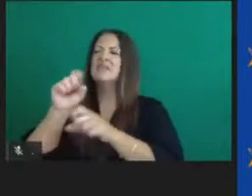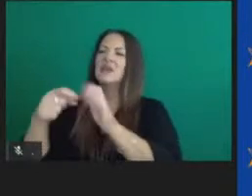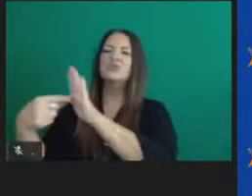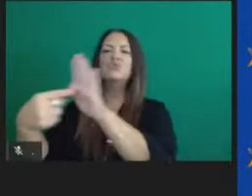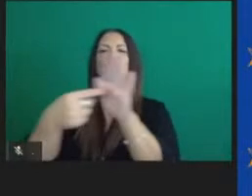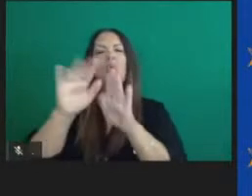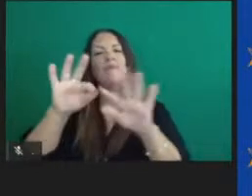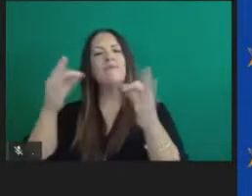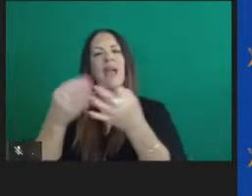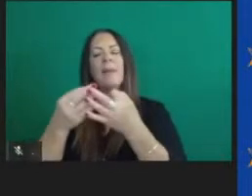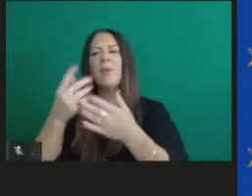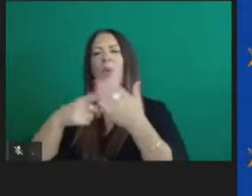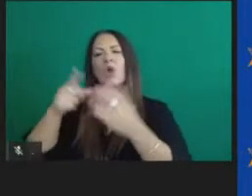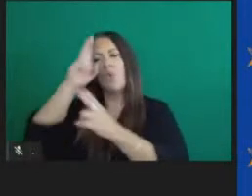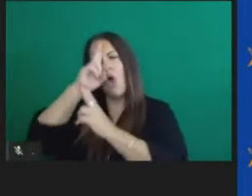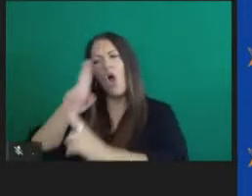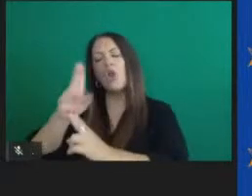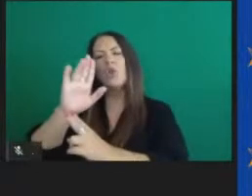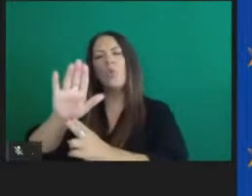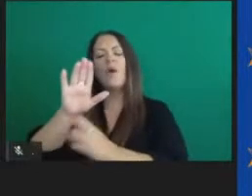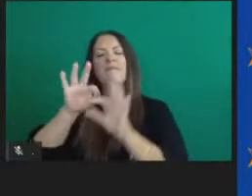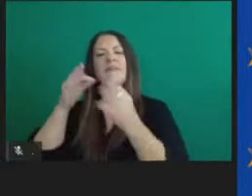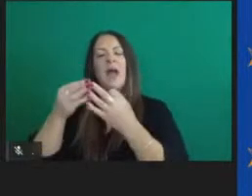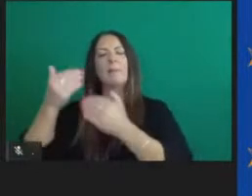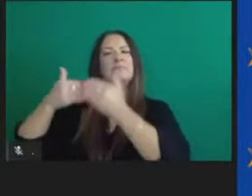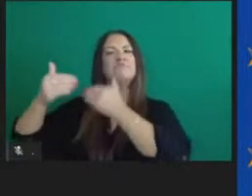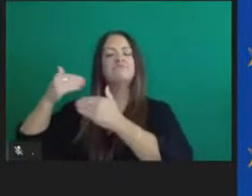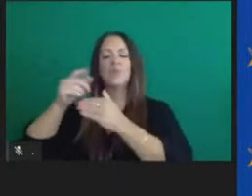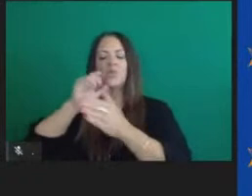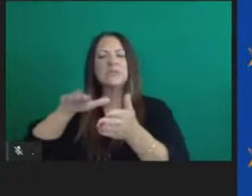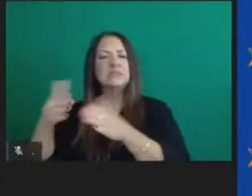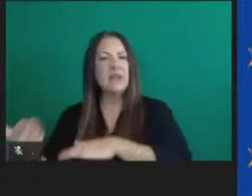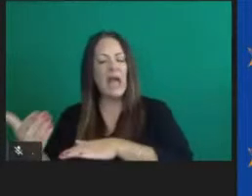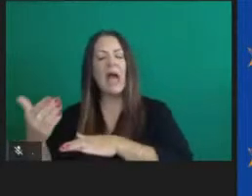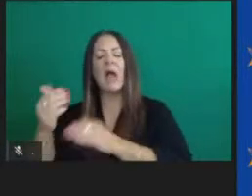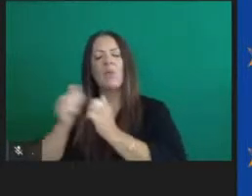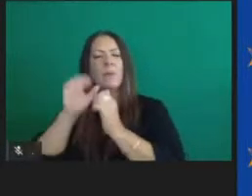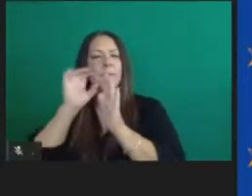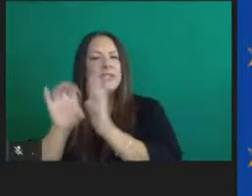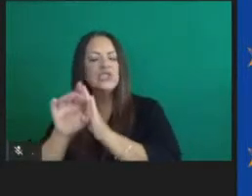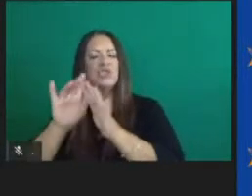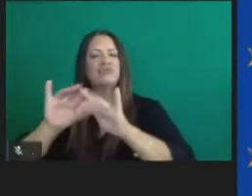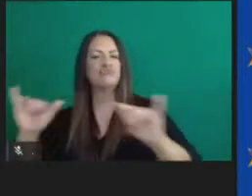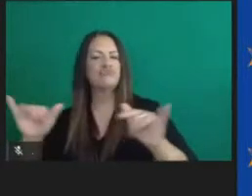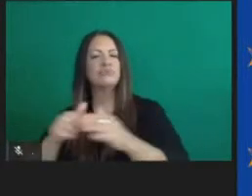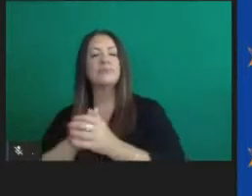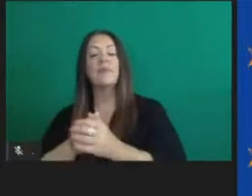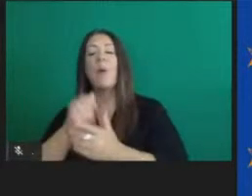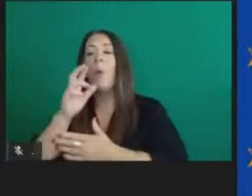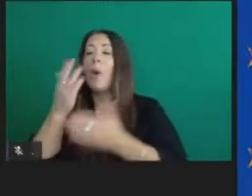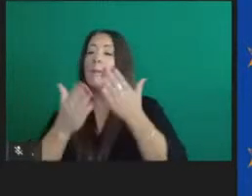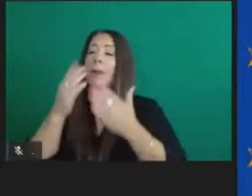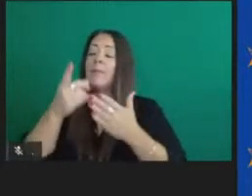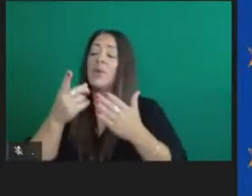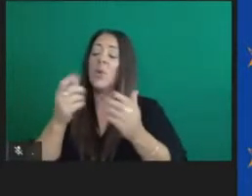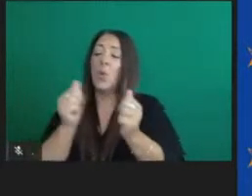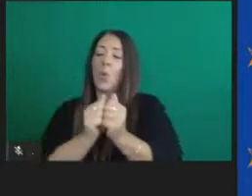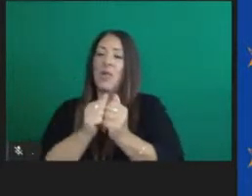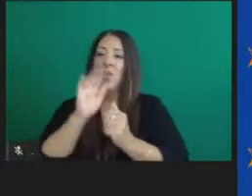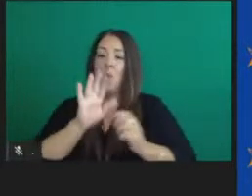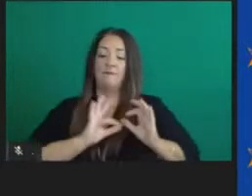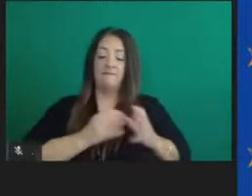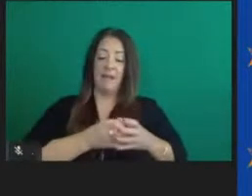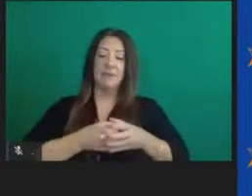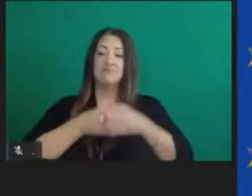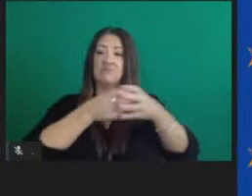And then common cemetery visits. We recommend that if you are visiting a cemetery, only visit with those you live